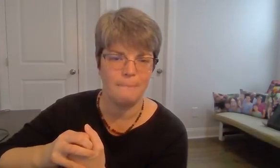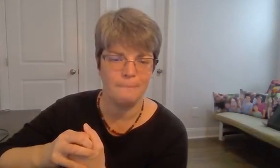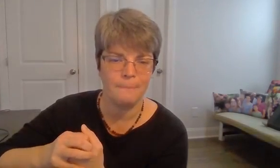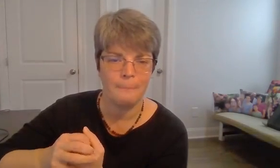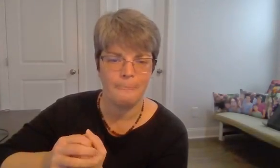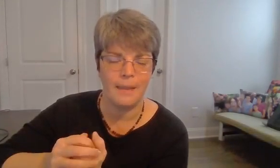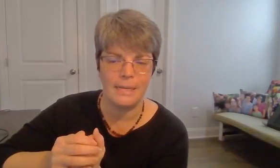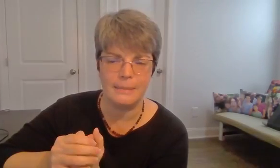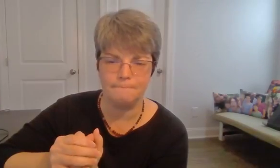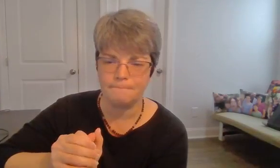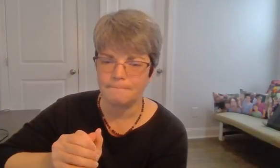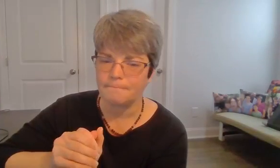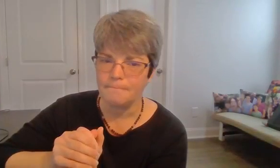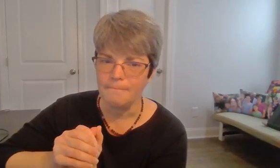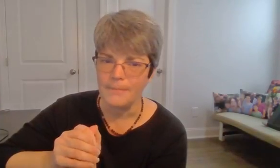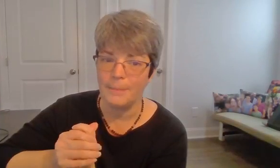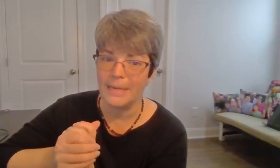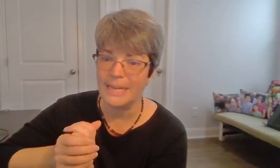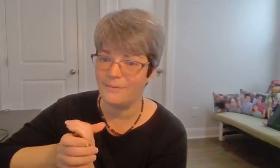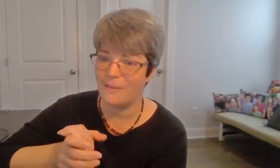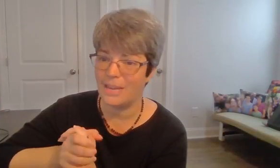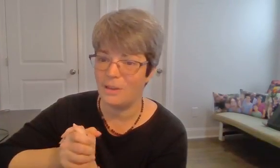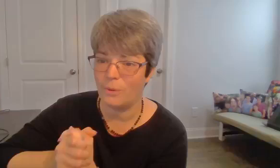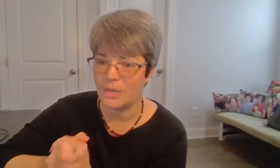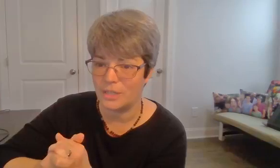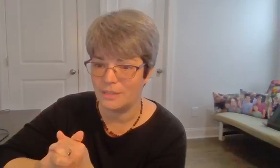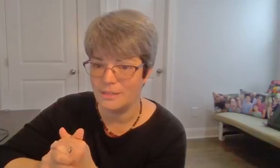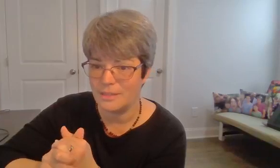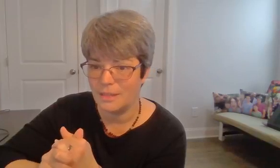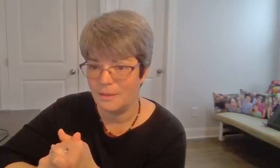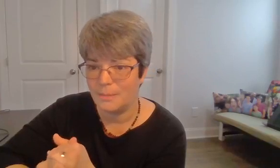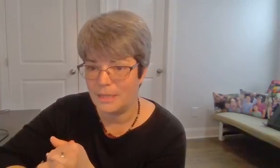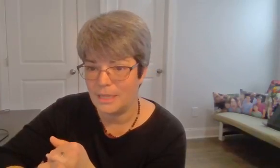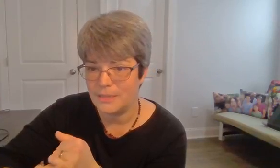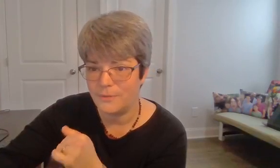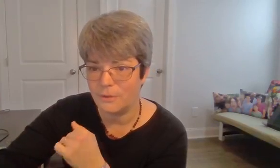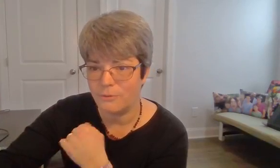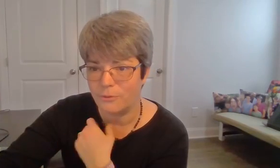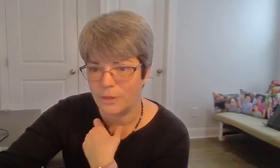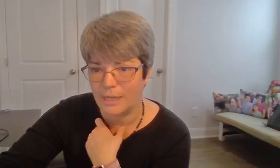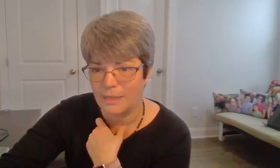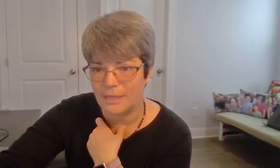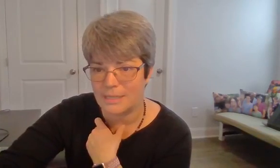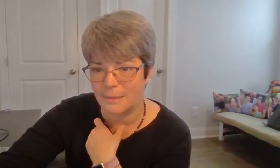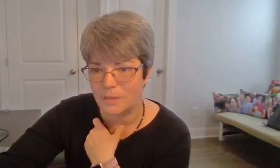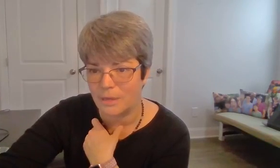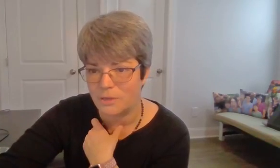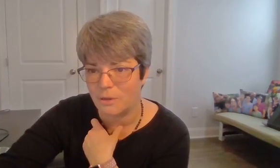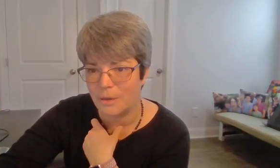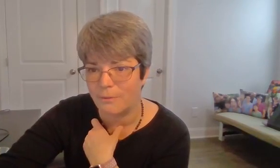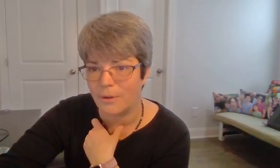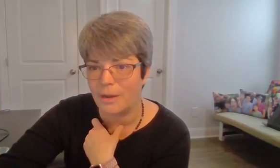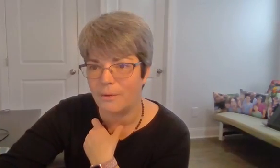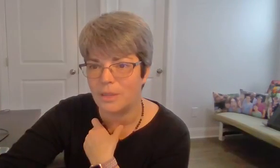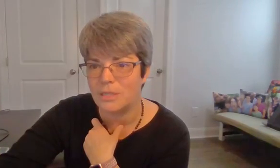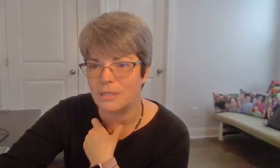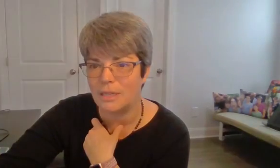info@signsoflearning.com. But again, if you have any questions, please feel free to ask. Let me just make sure nobody wrote any questions in